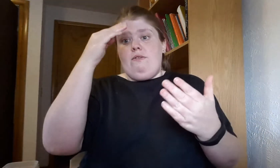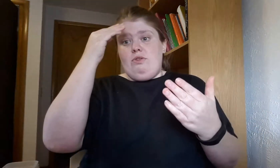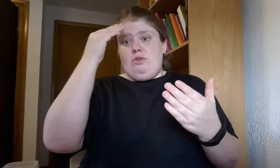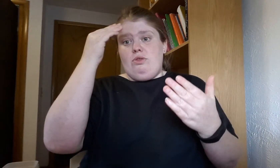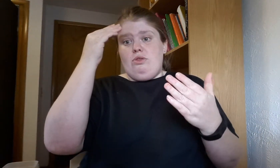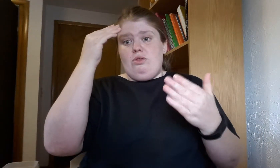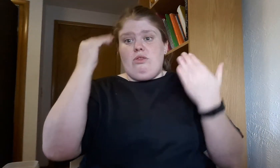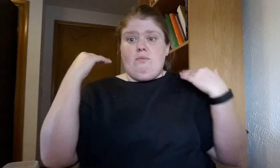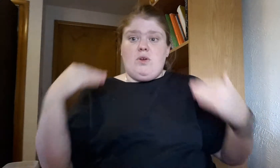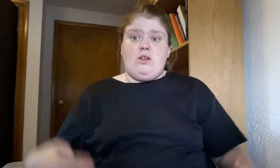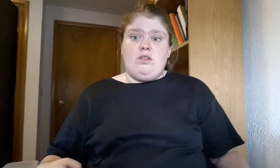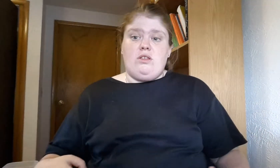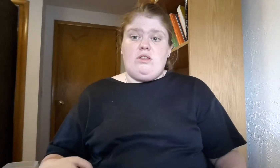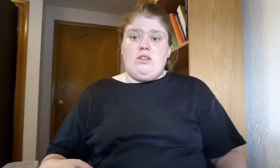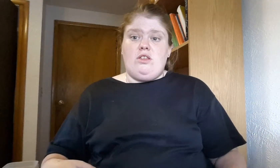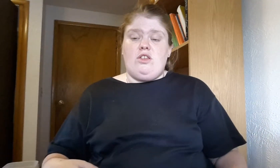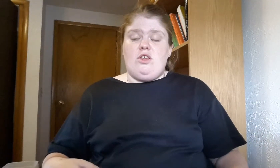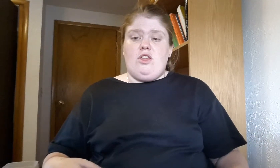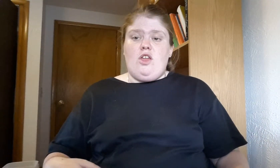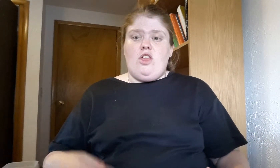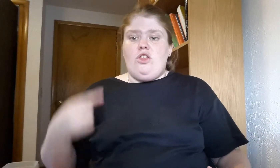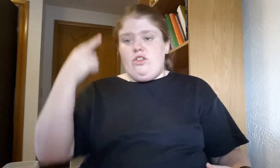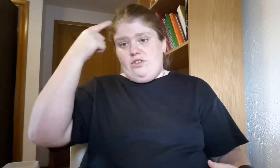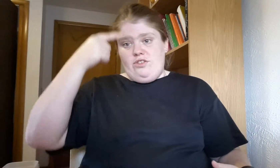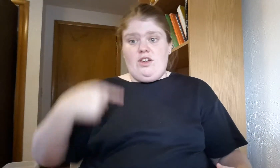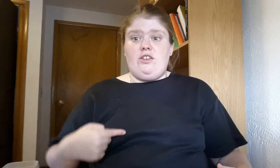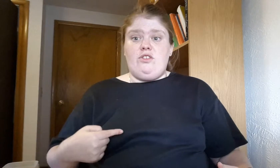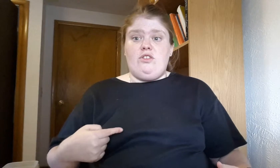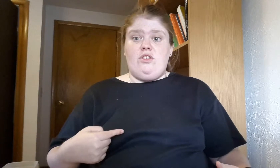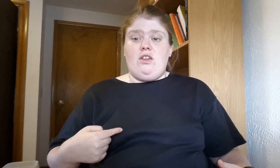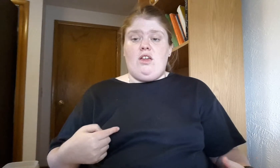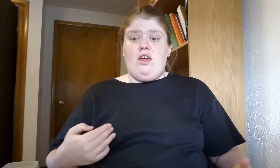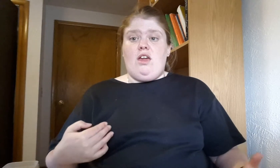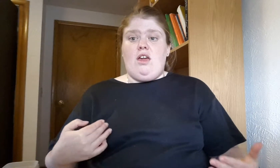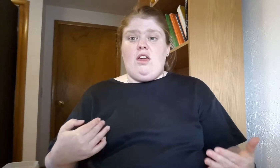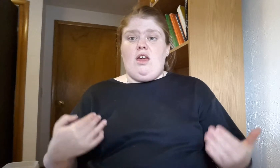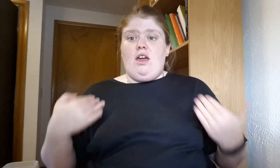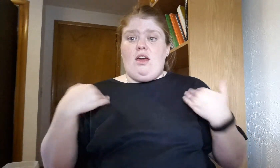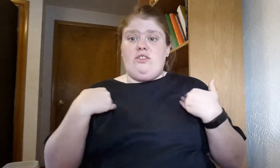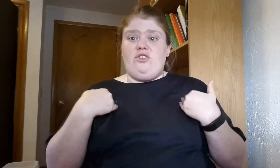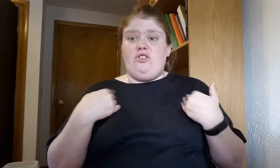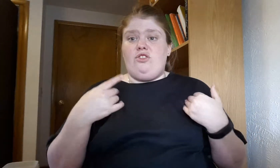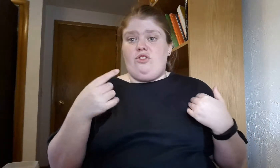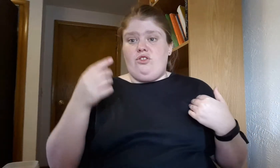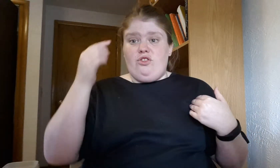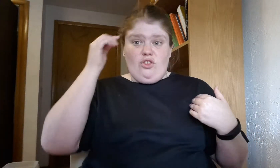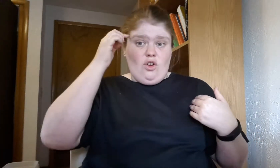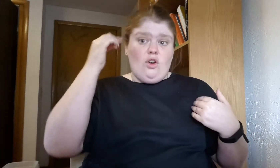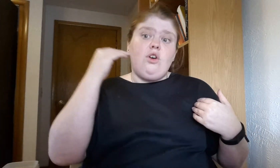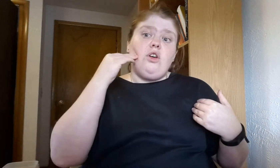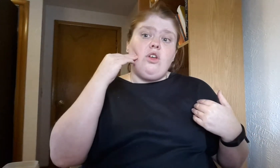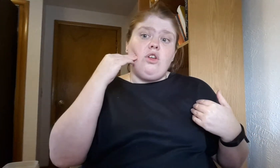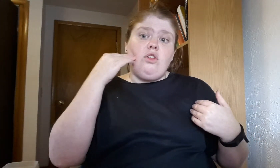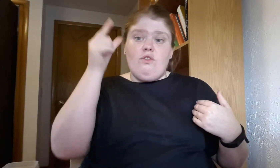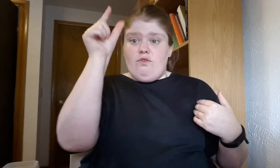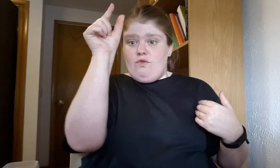This section of the skeletal system consists of the skull, vertebral, column,